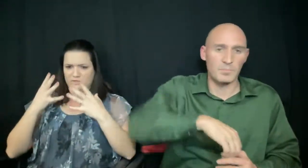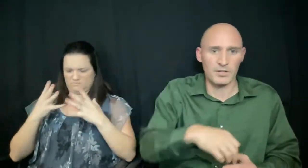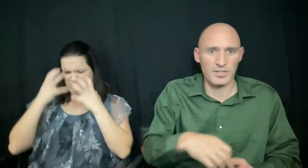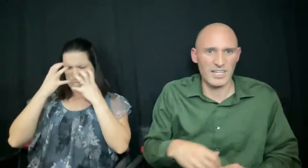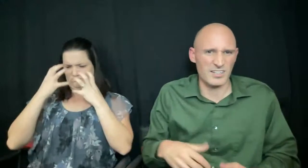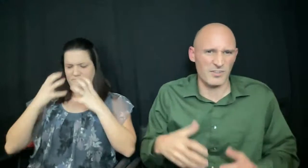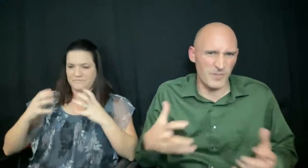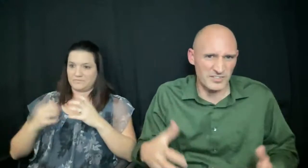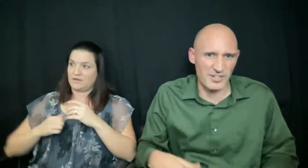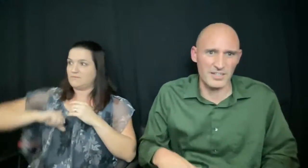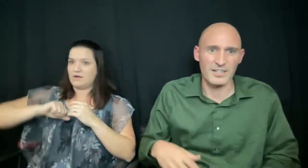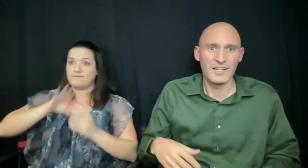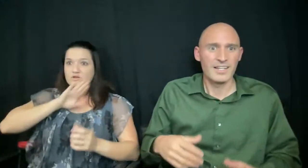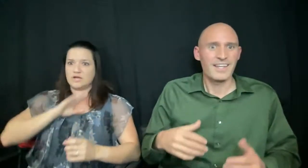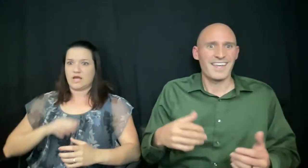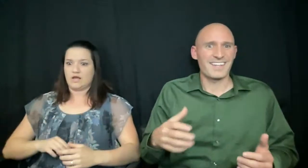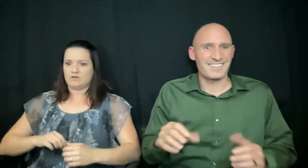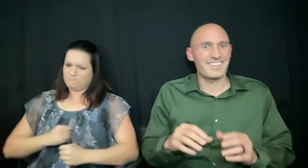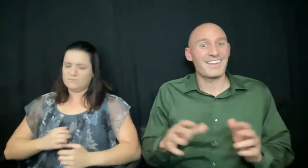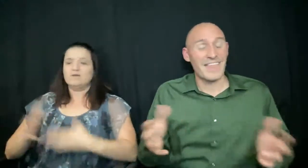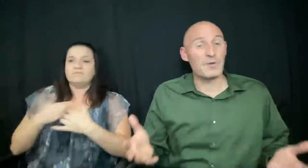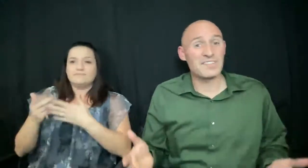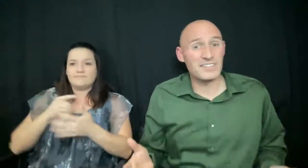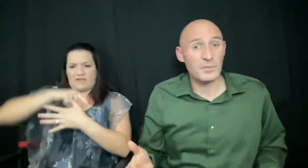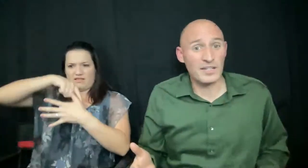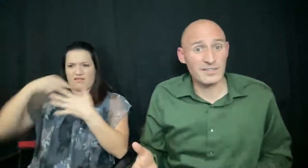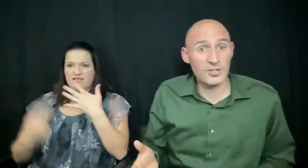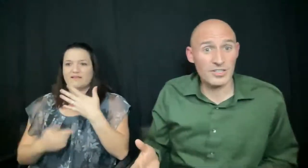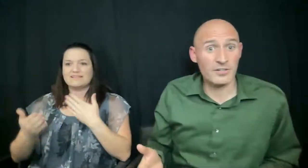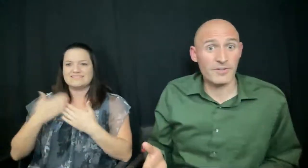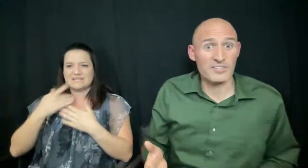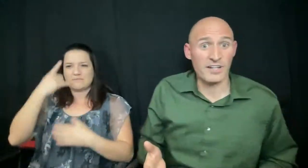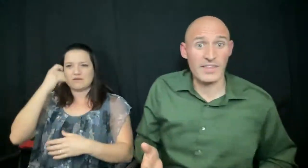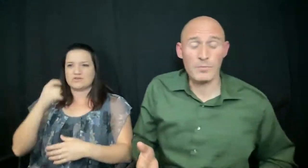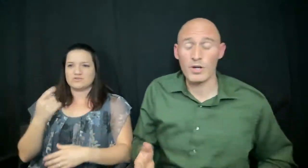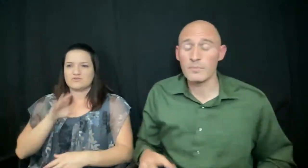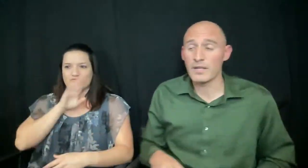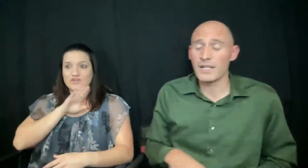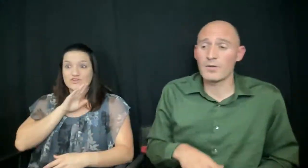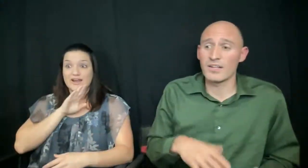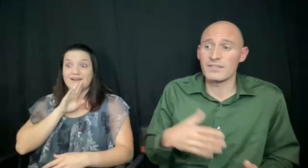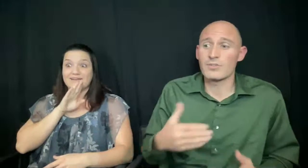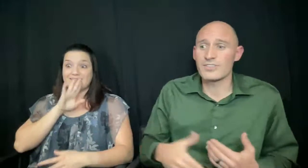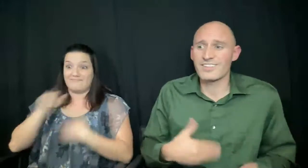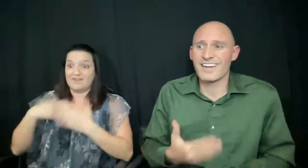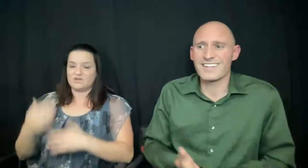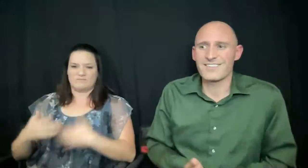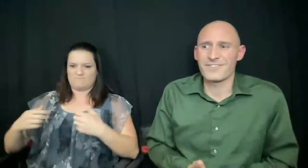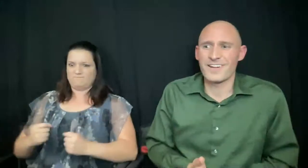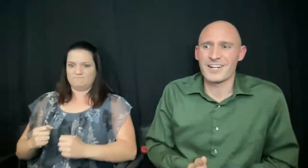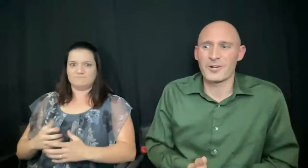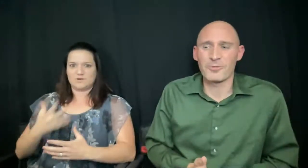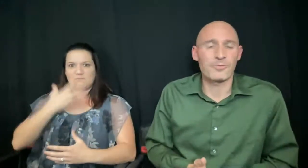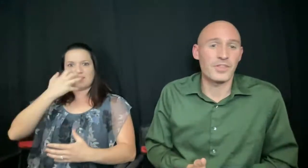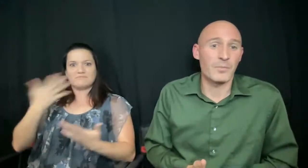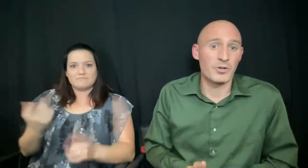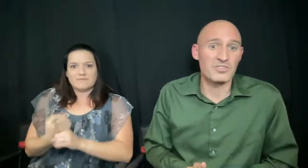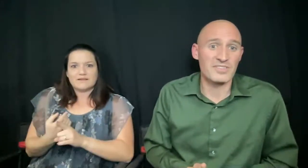balloon again, go frustrated. And that one's easy because usually you're frustrated at that point. But anyways, you just kind of go through the emotions that